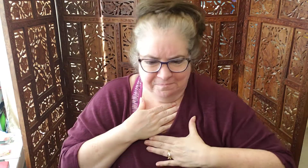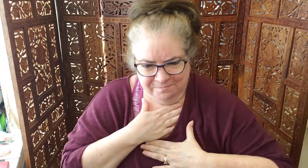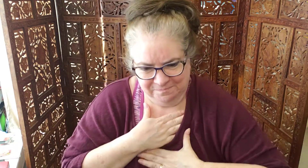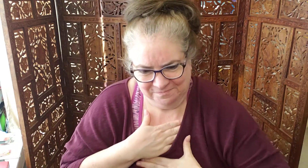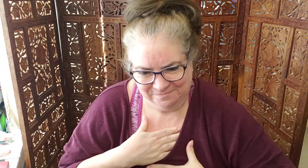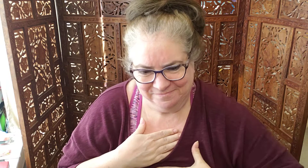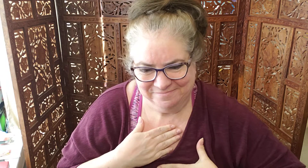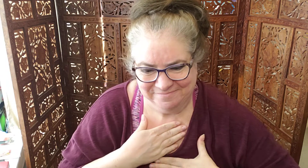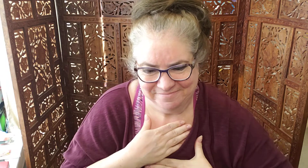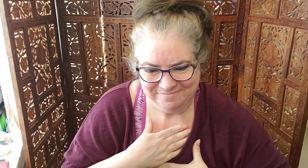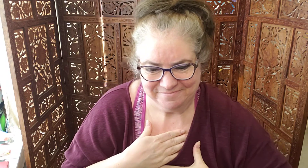more.